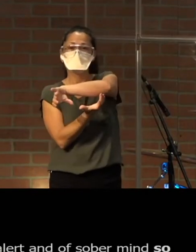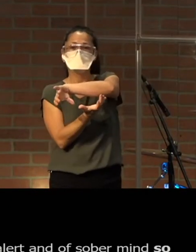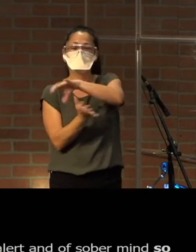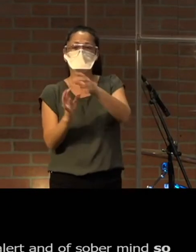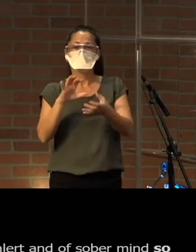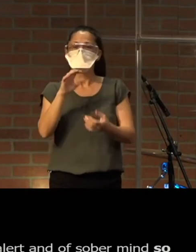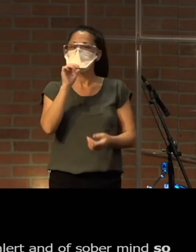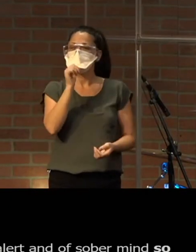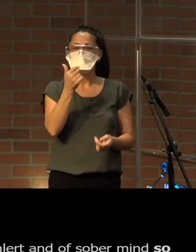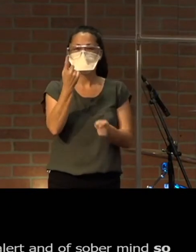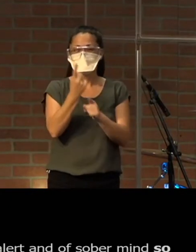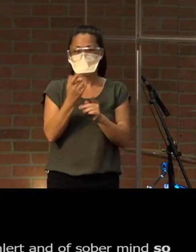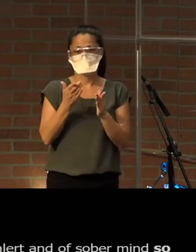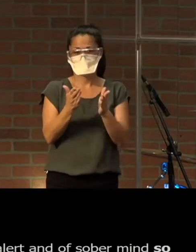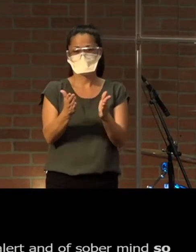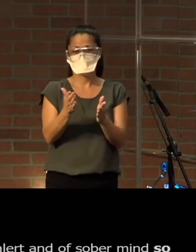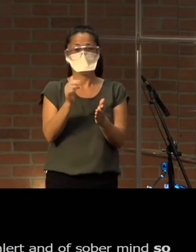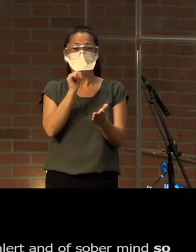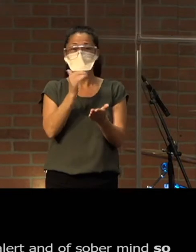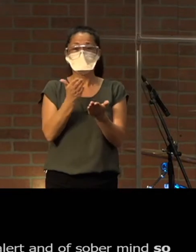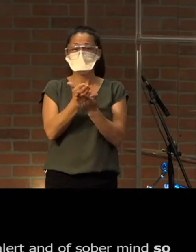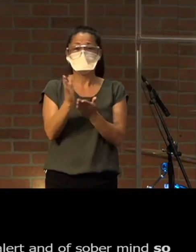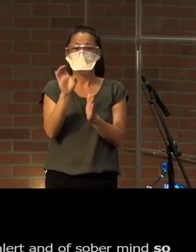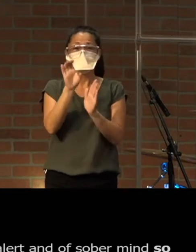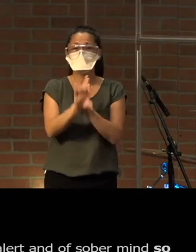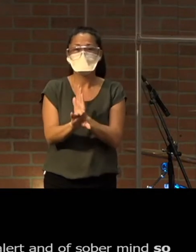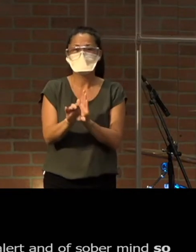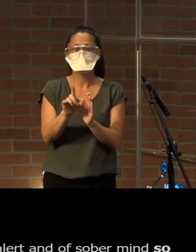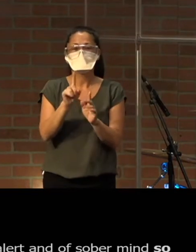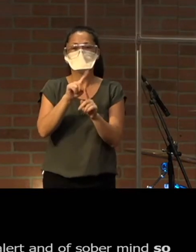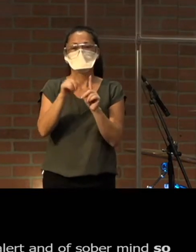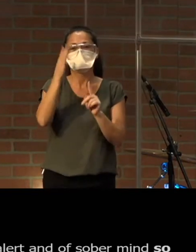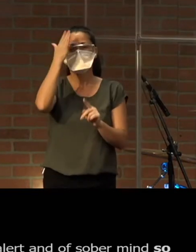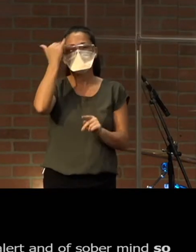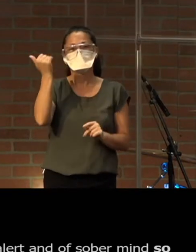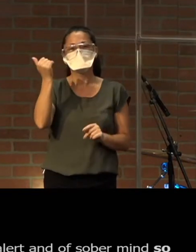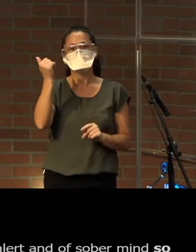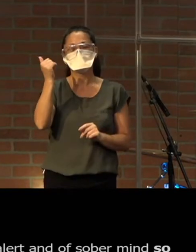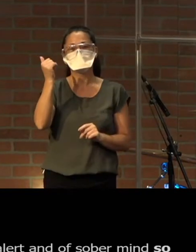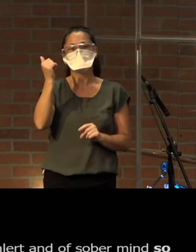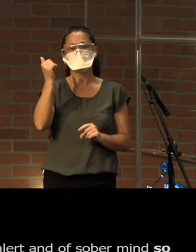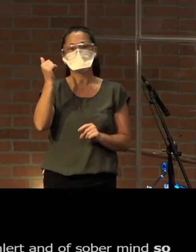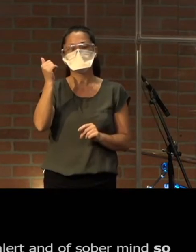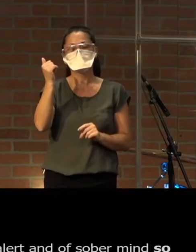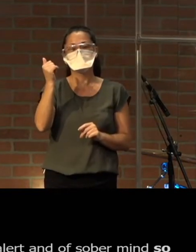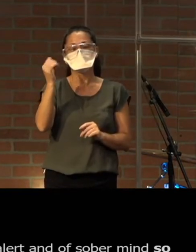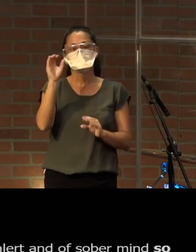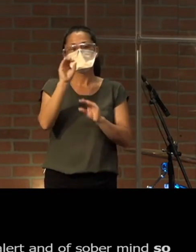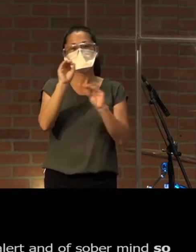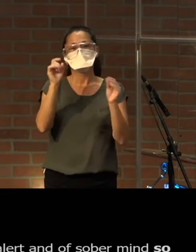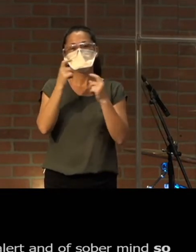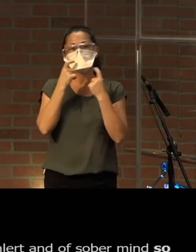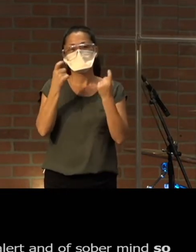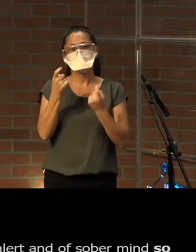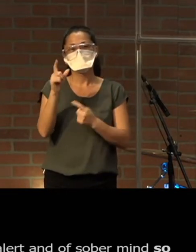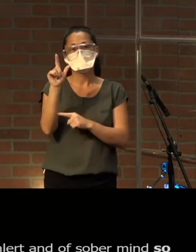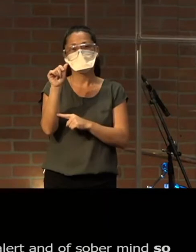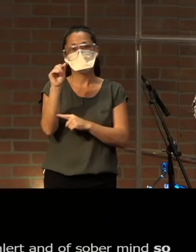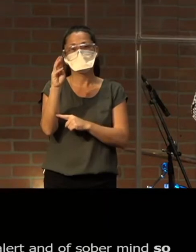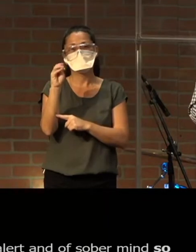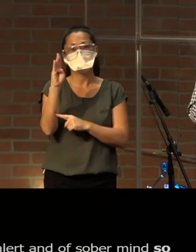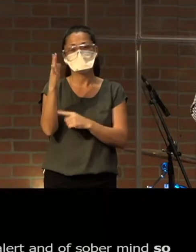earned, not through force, but because a spotless lamb paid our ransom. So